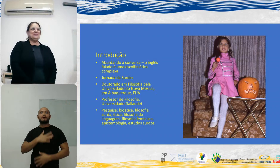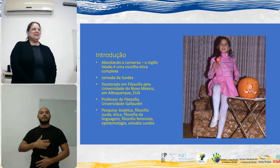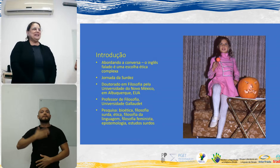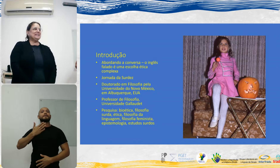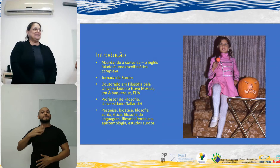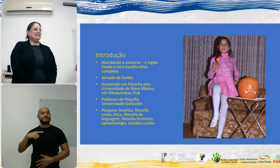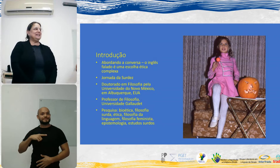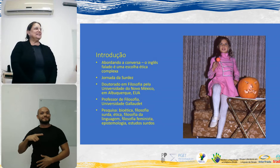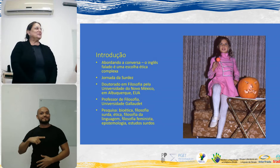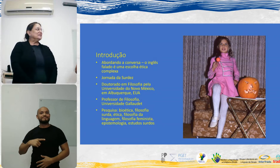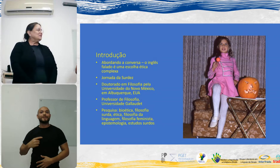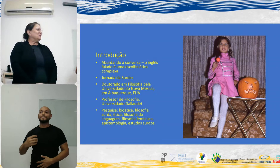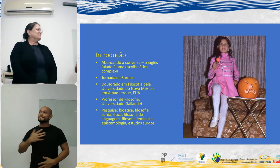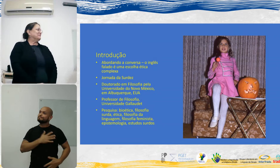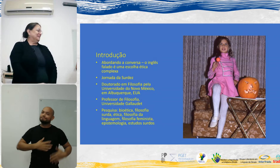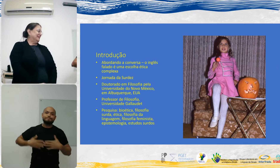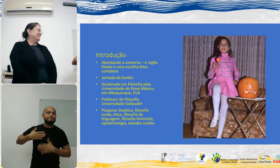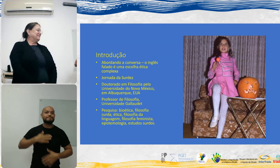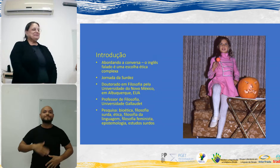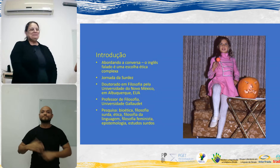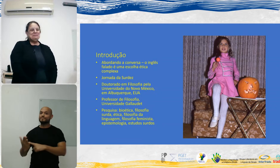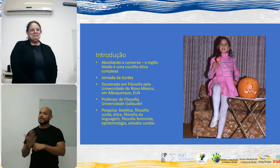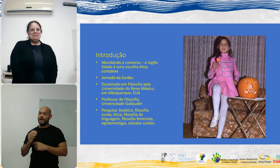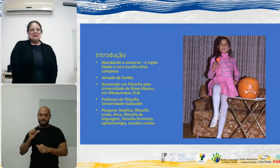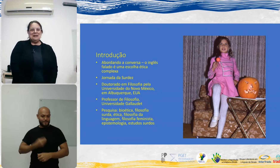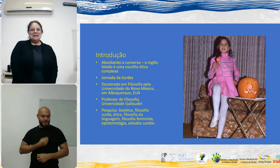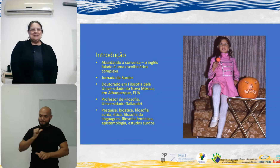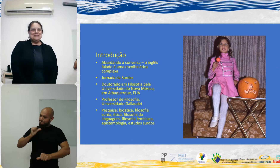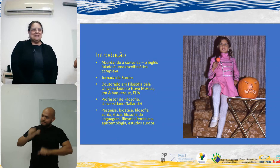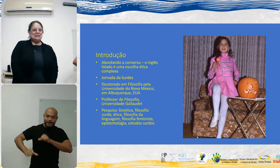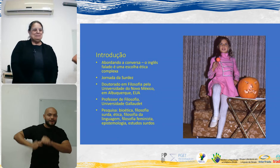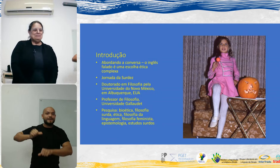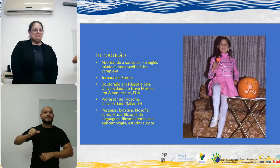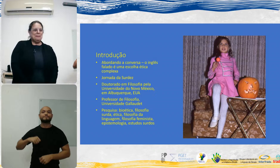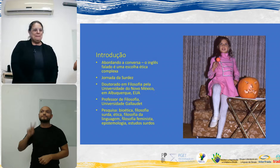It was very exciting. It transformed my life.